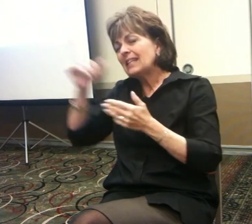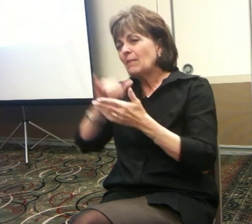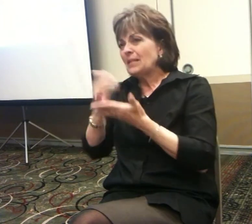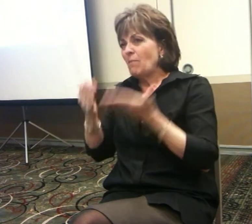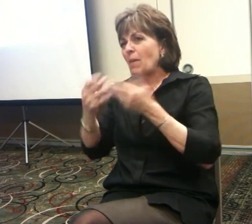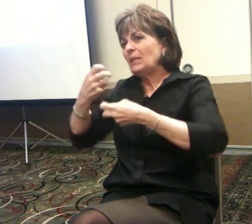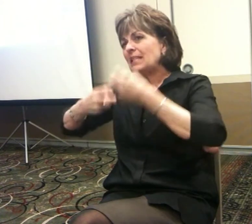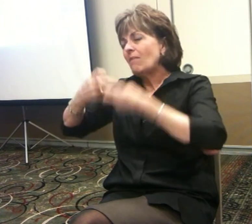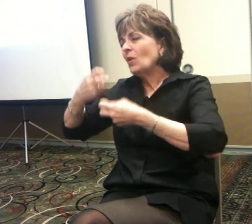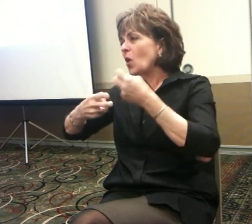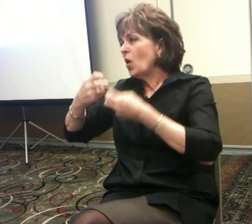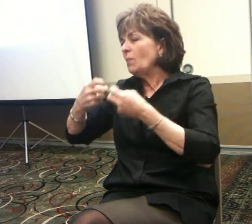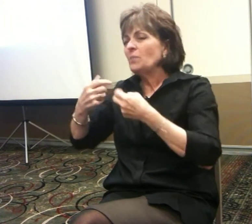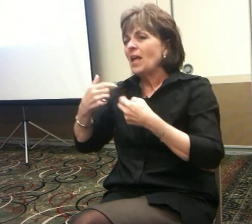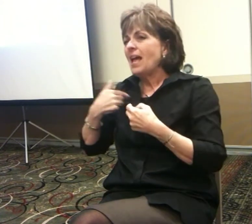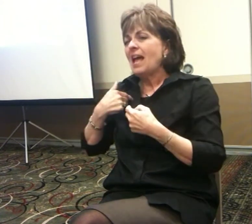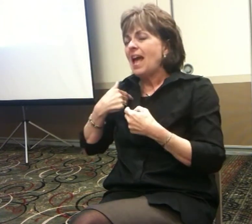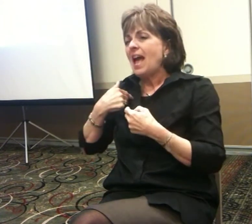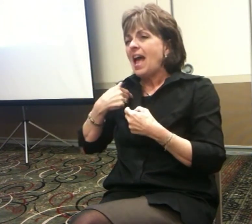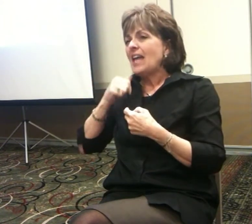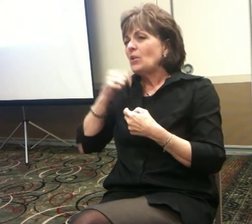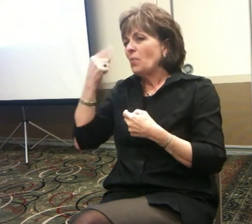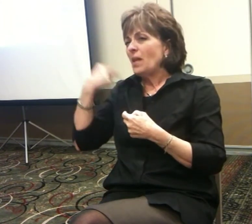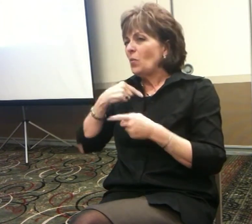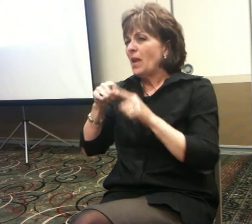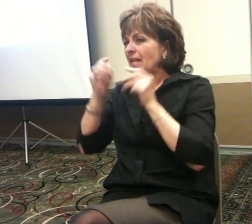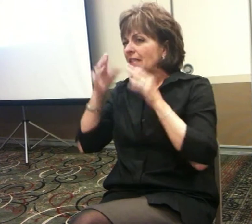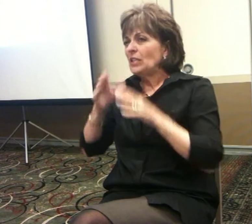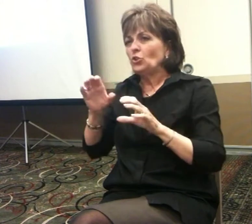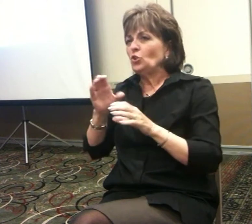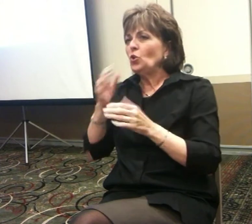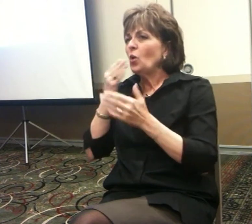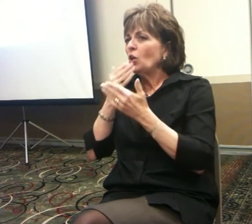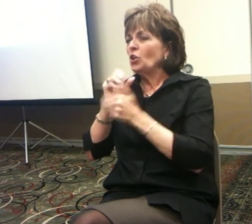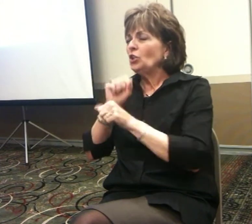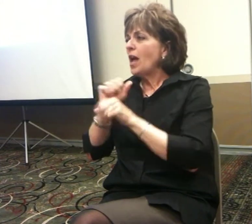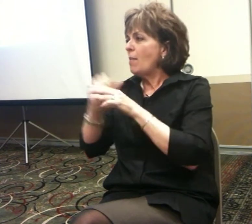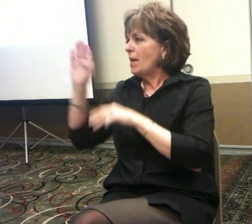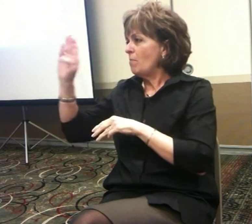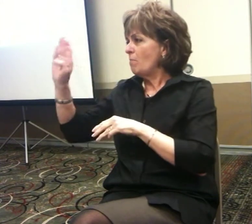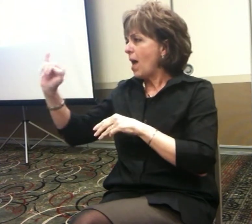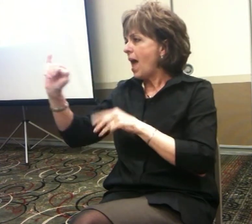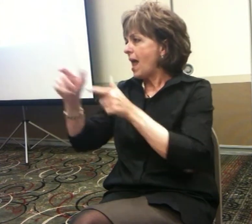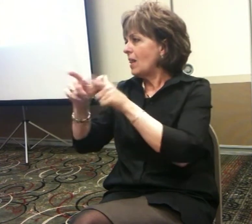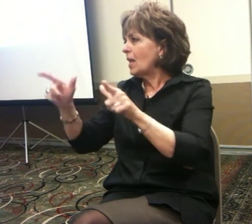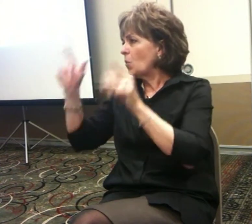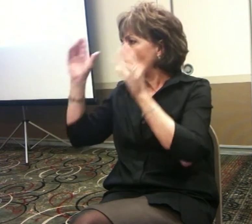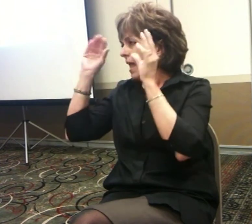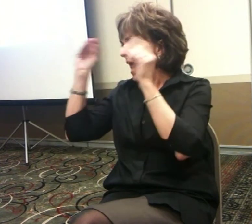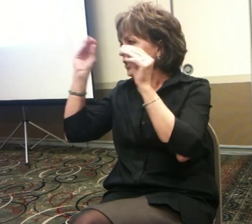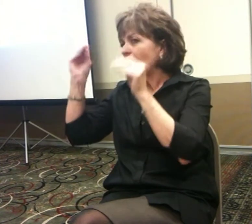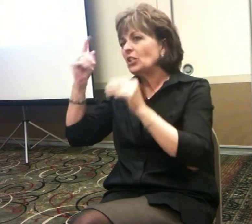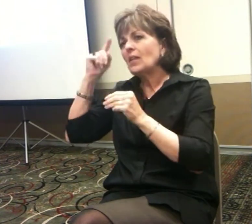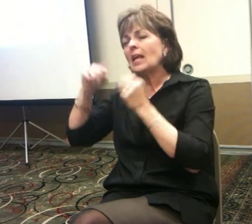difficult. I don't think we as teachers do a very good job in bilingual education, thinking about there are cultural implications around